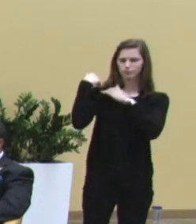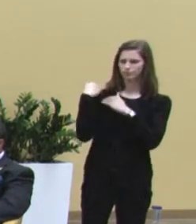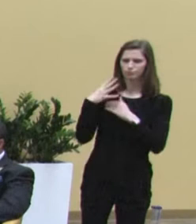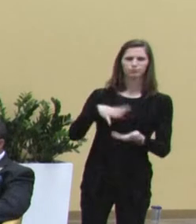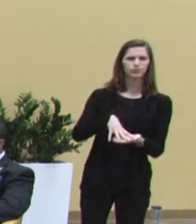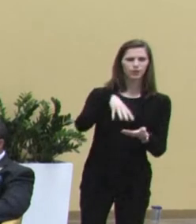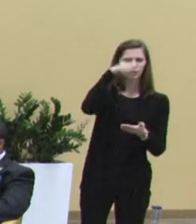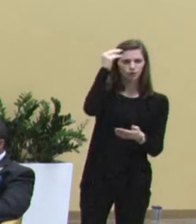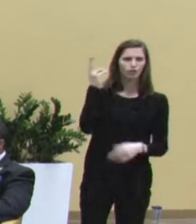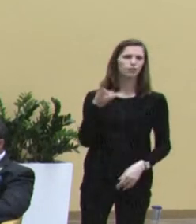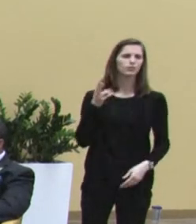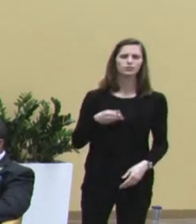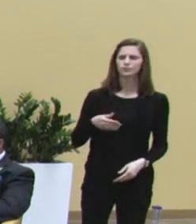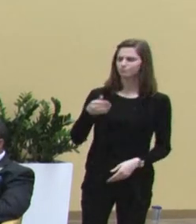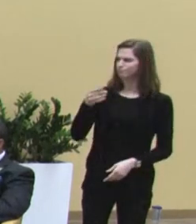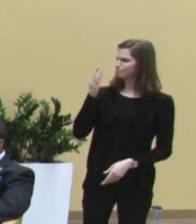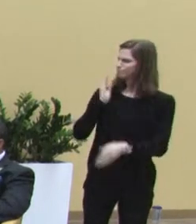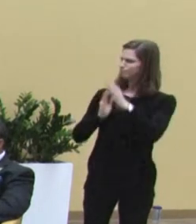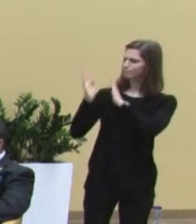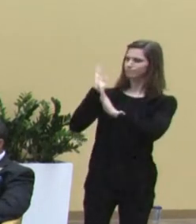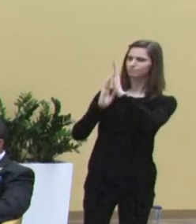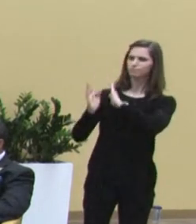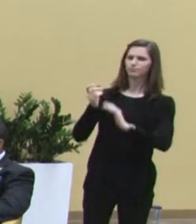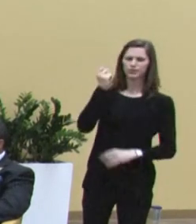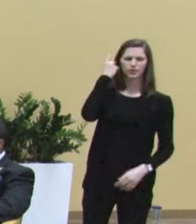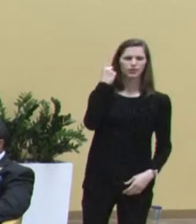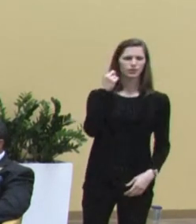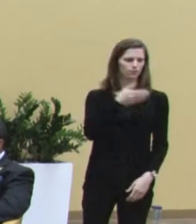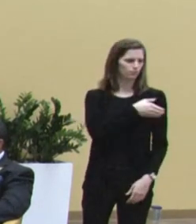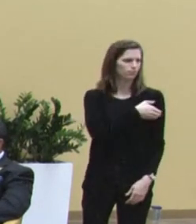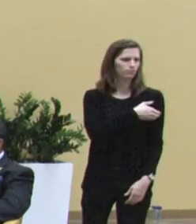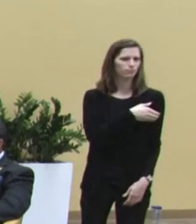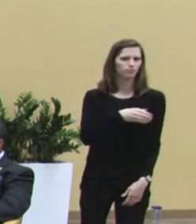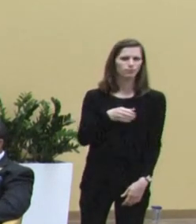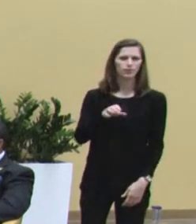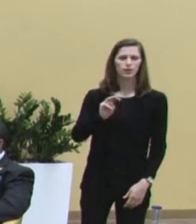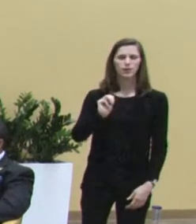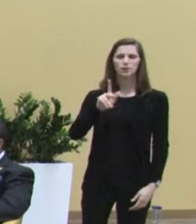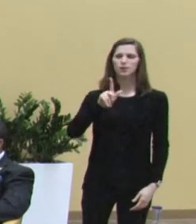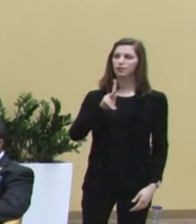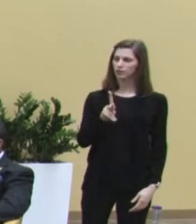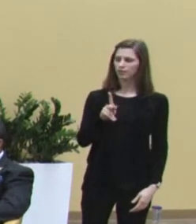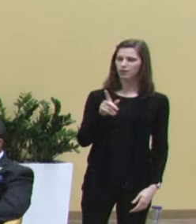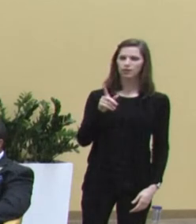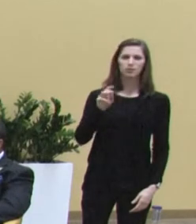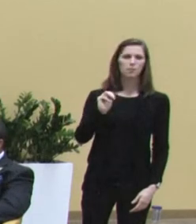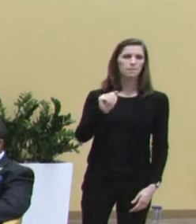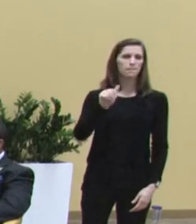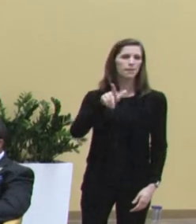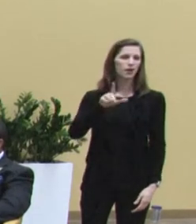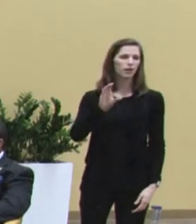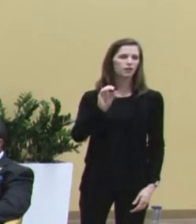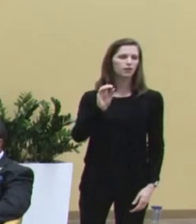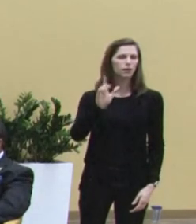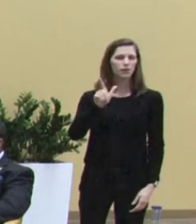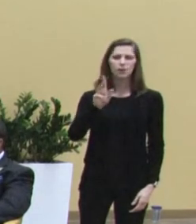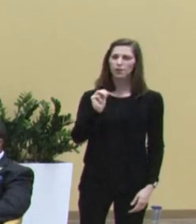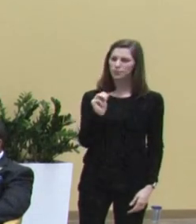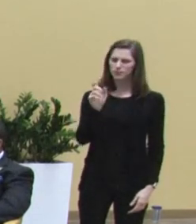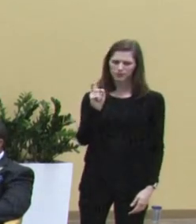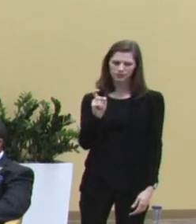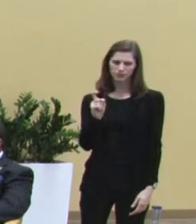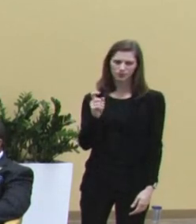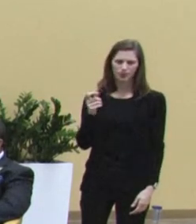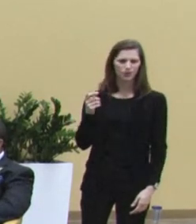and really understand the powers of Dr. King and Malcolm X and Dr. Carver, all of these wonderful leaders that have been lost to